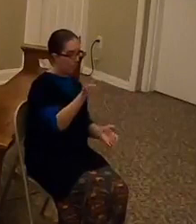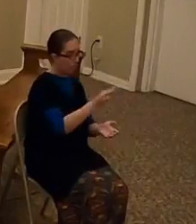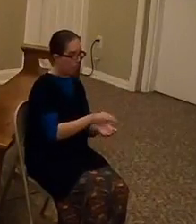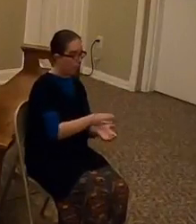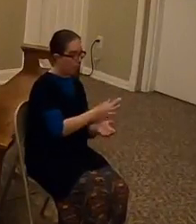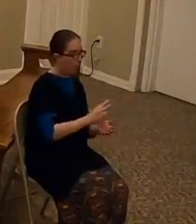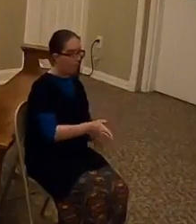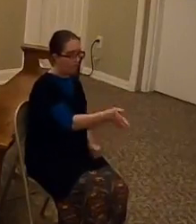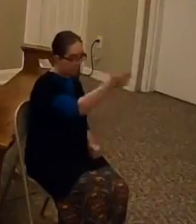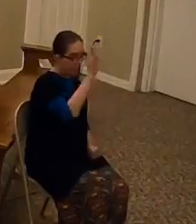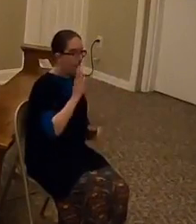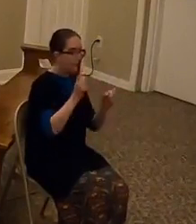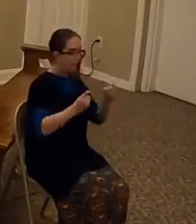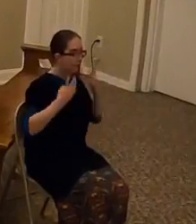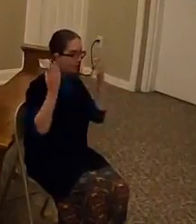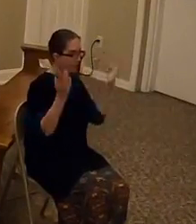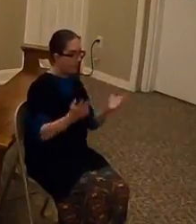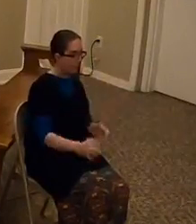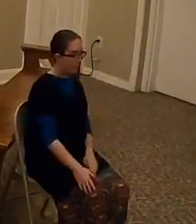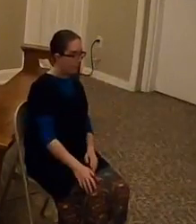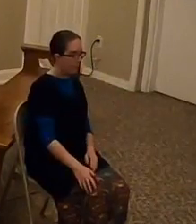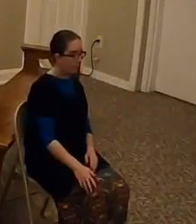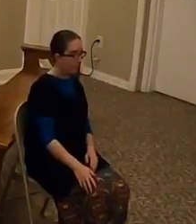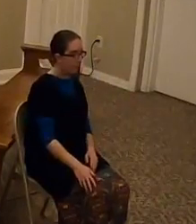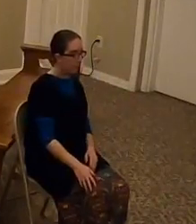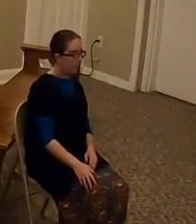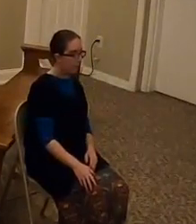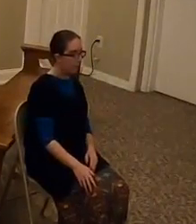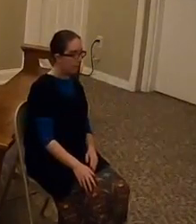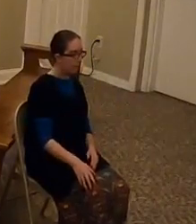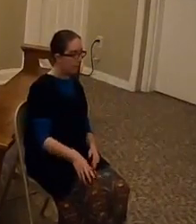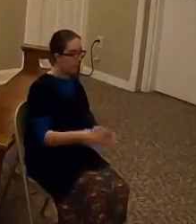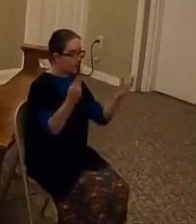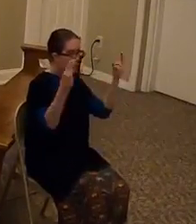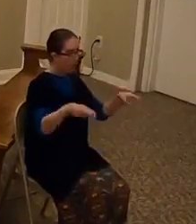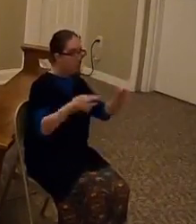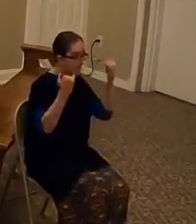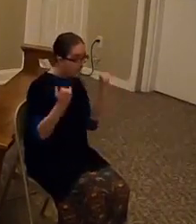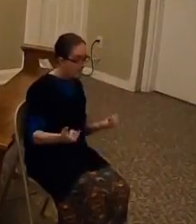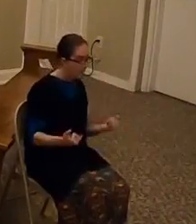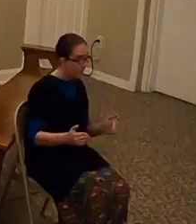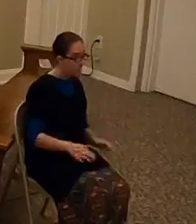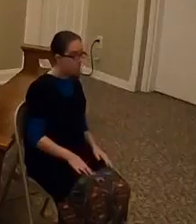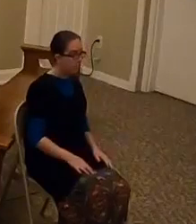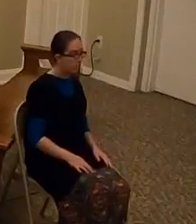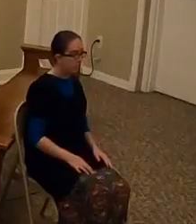God. Hallelujah. Amen. So what happens now?